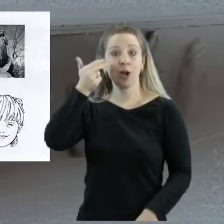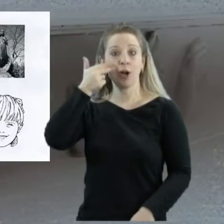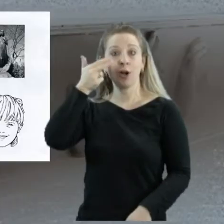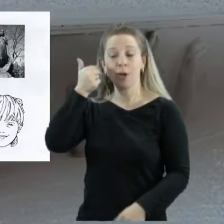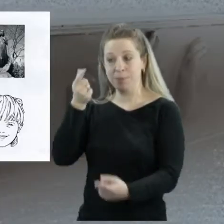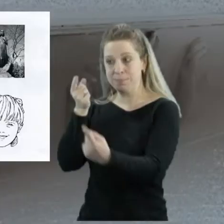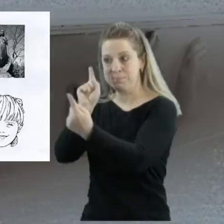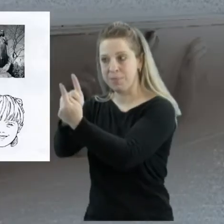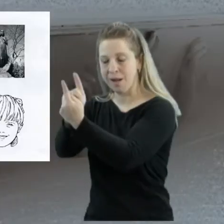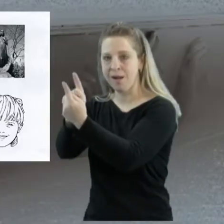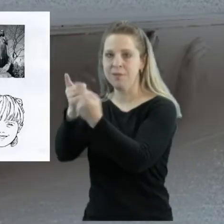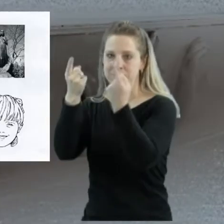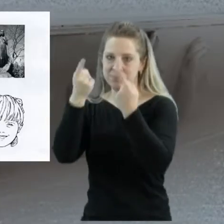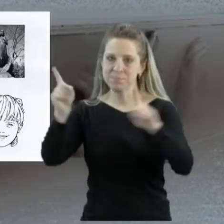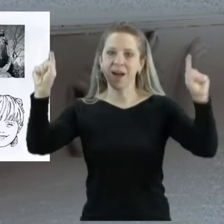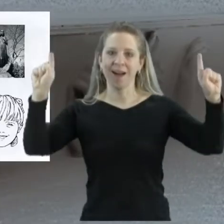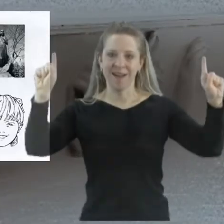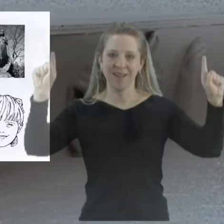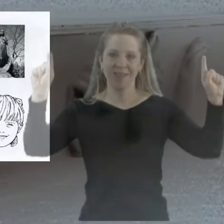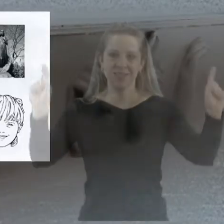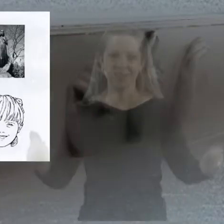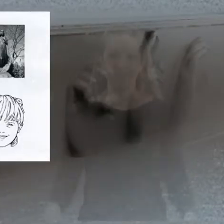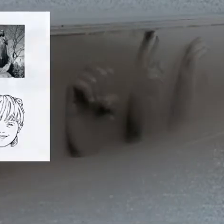Claire met Alice Cogswell for the first time.